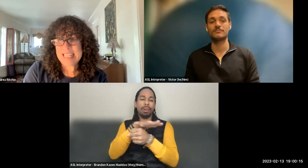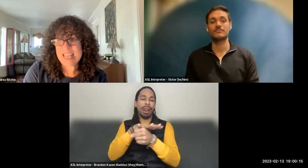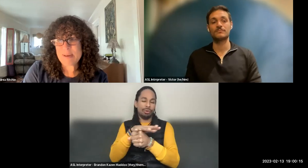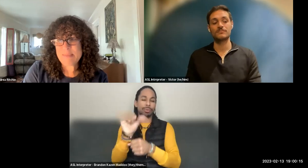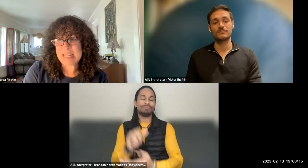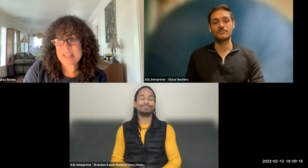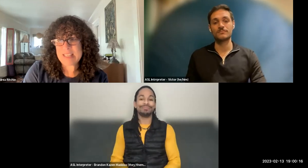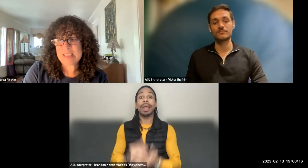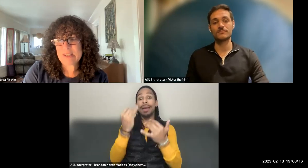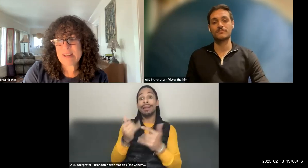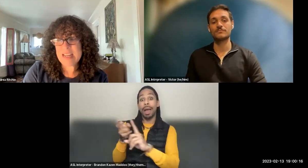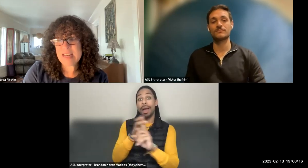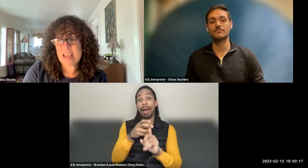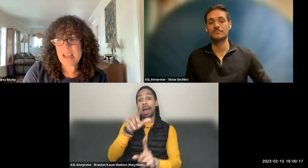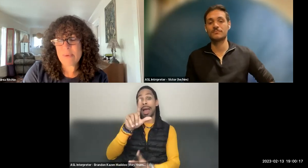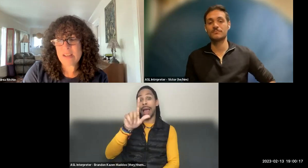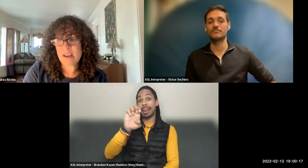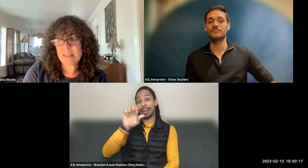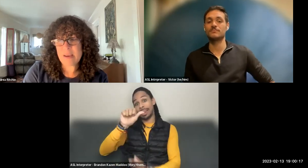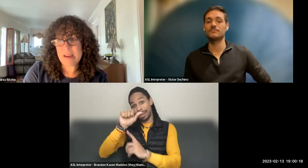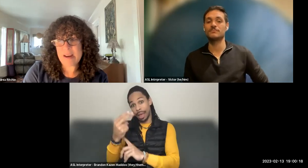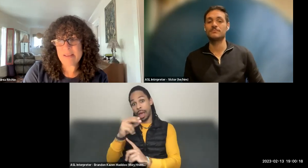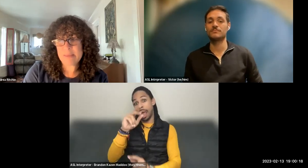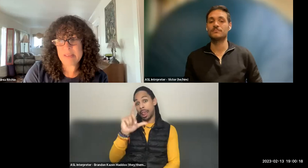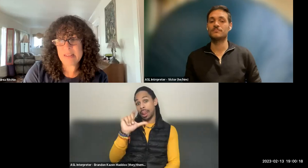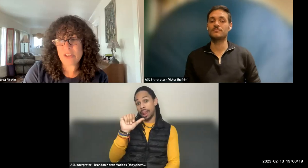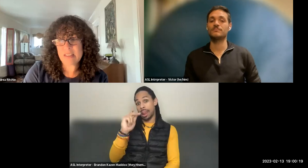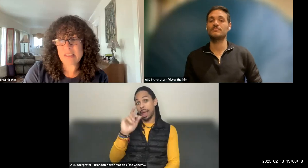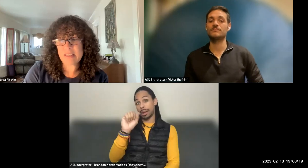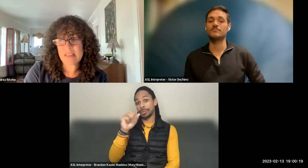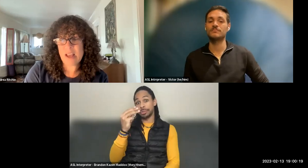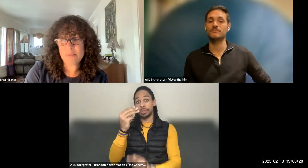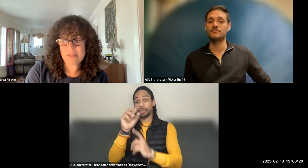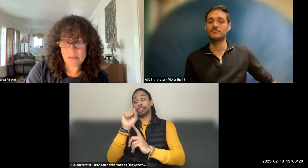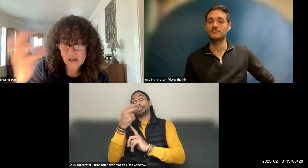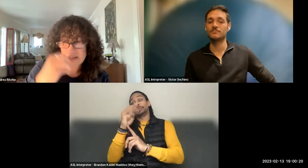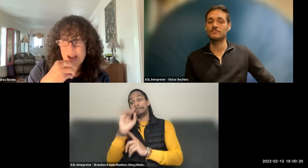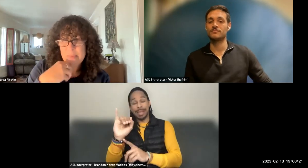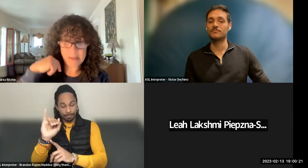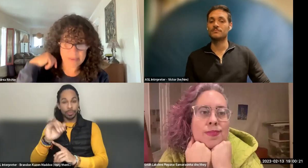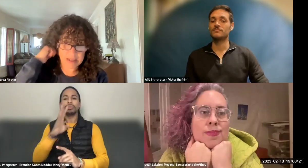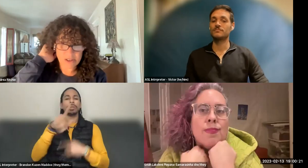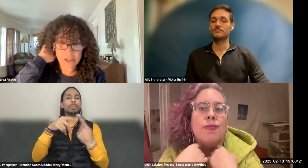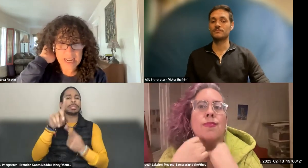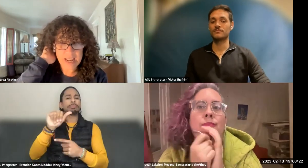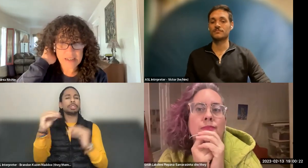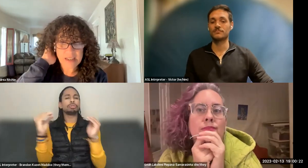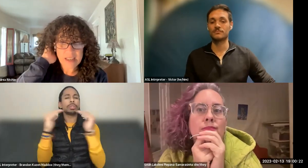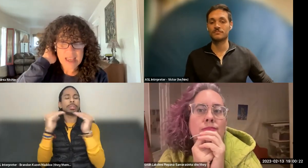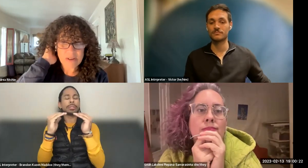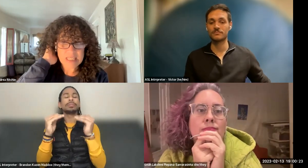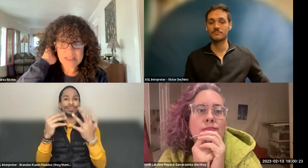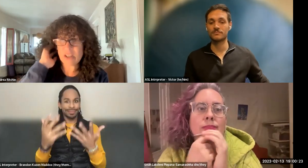bring Leah-Lakshmi back to the screen. We talked about how disability justice helps, you closed out by helping us